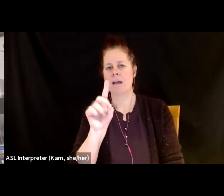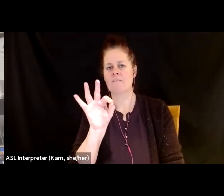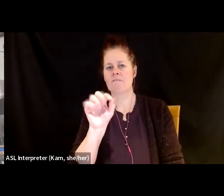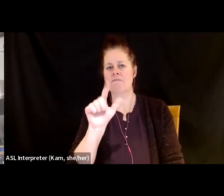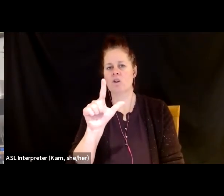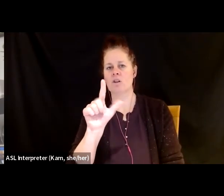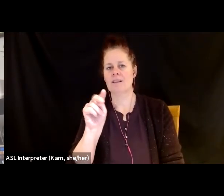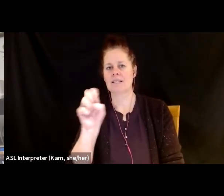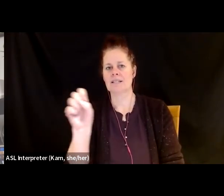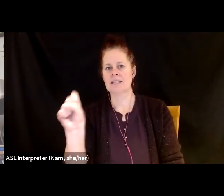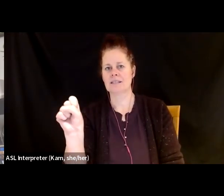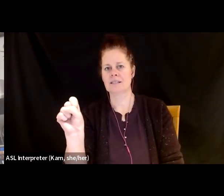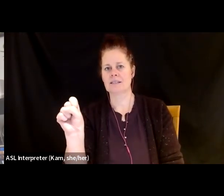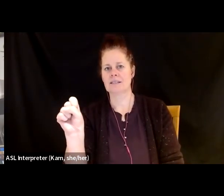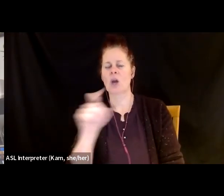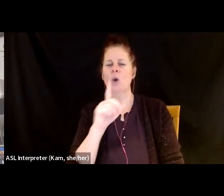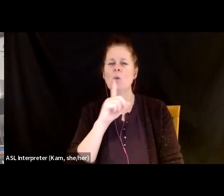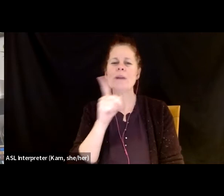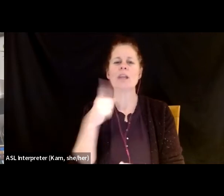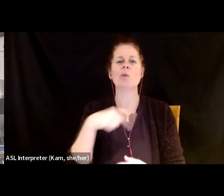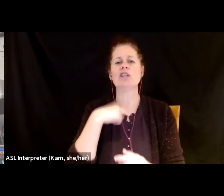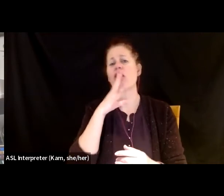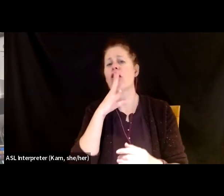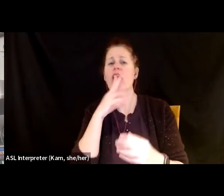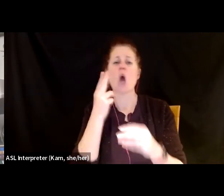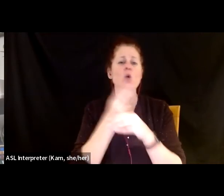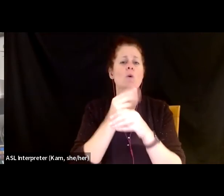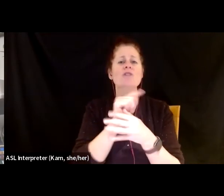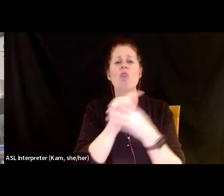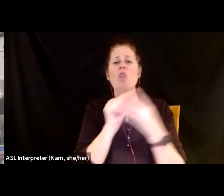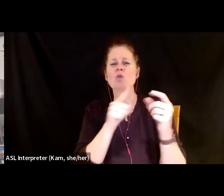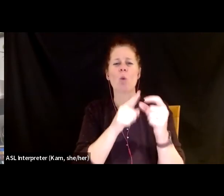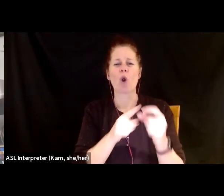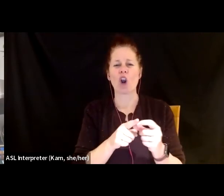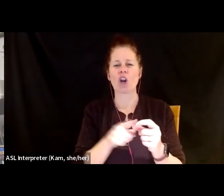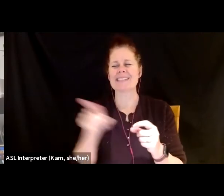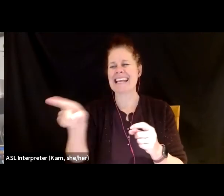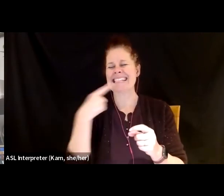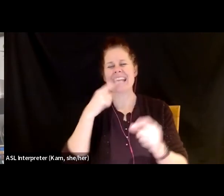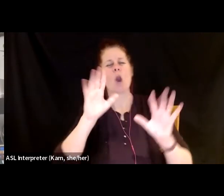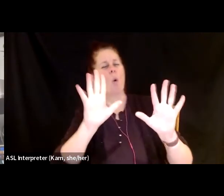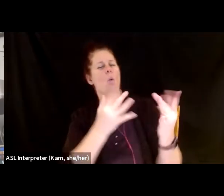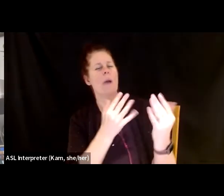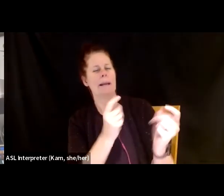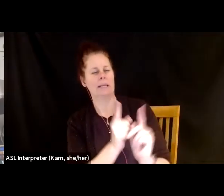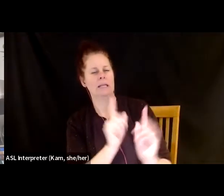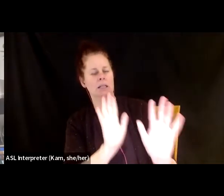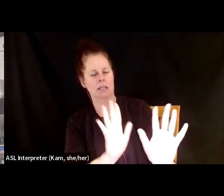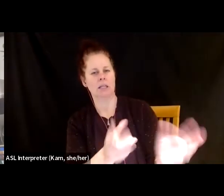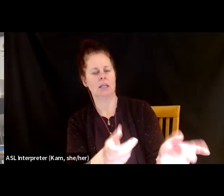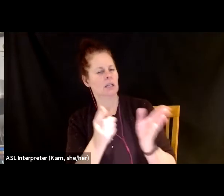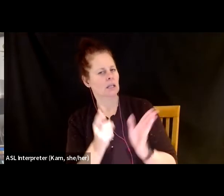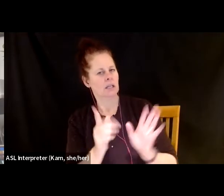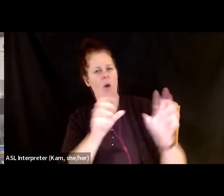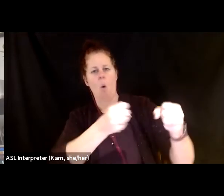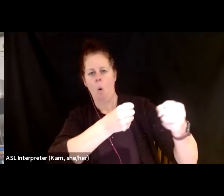like, let's rein this back in a little bit and let's refocus on institutional equity, because,